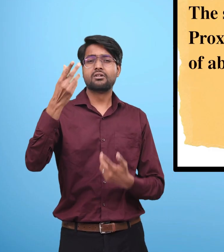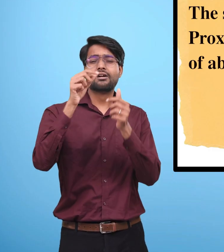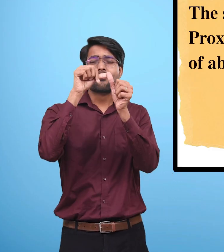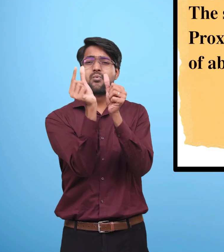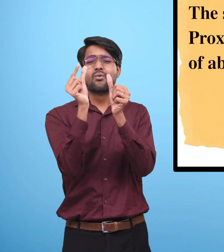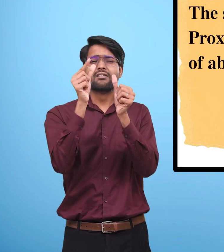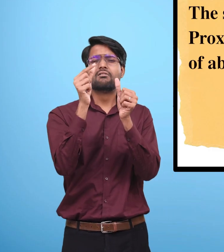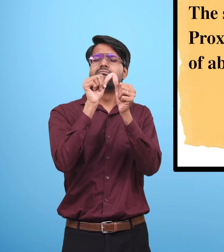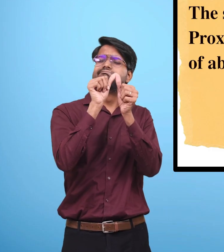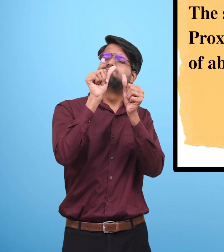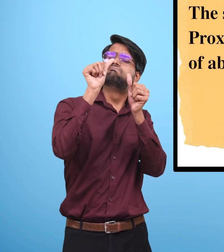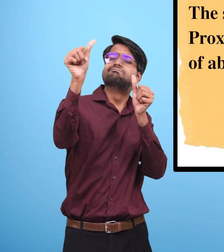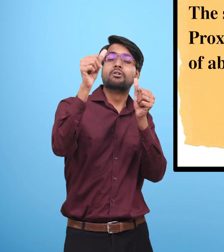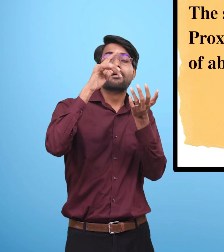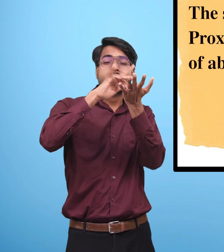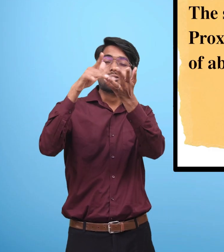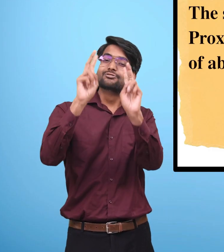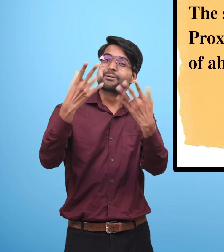2,69,000 astronomical units.